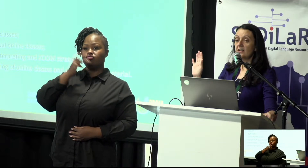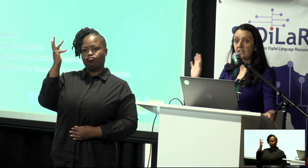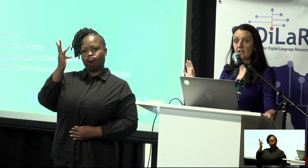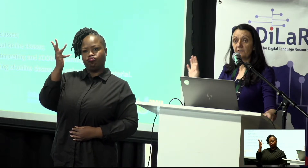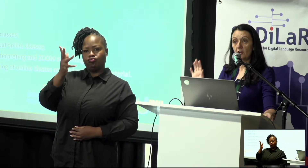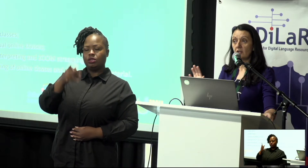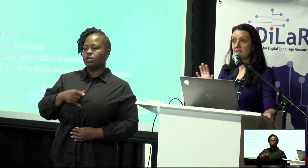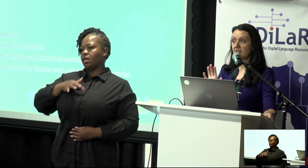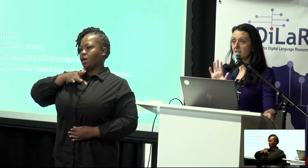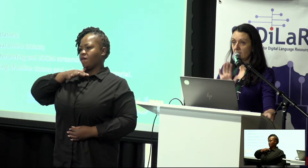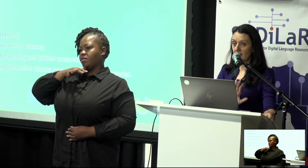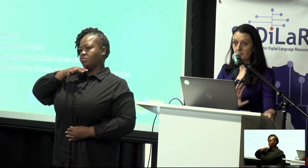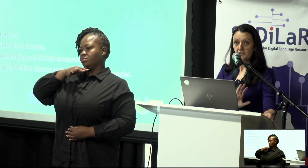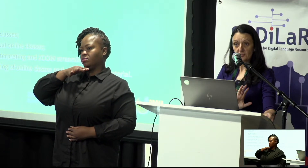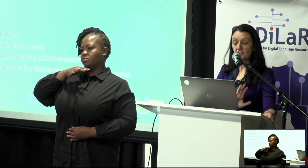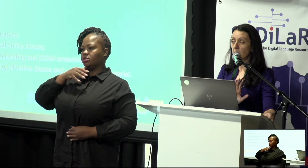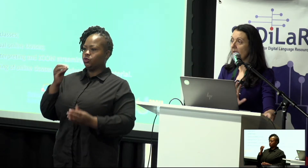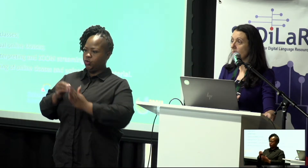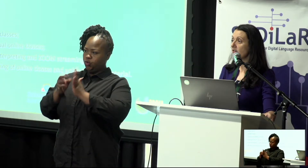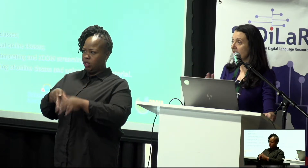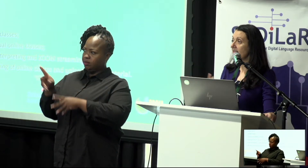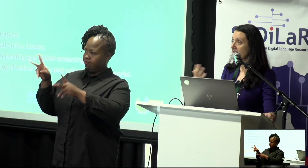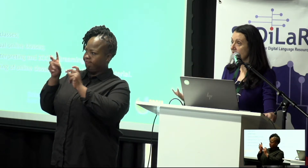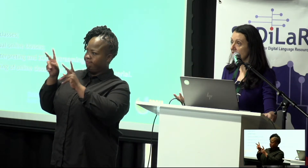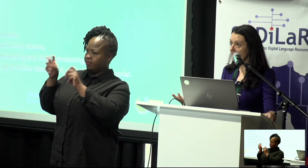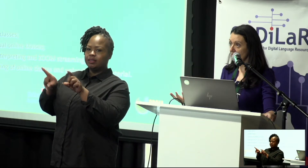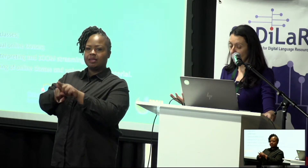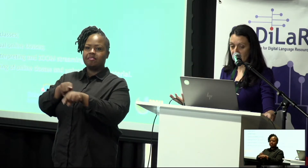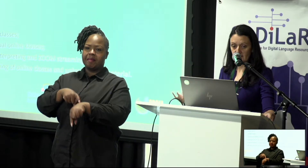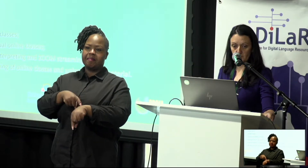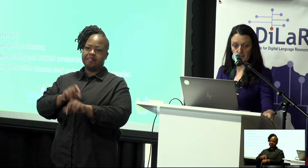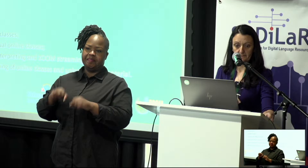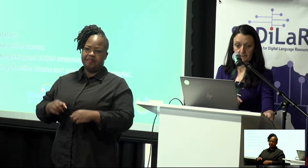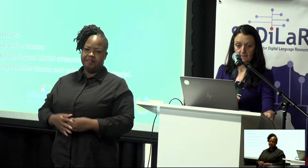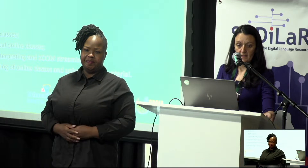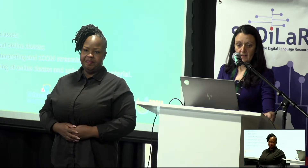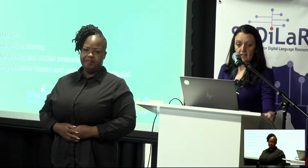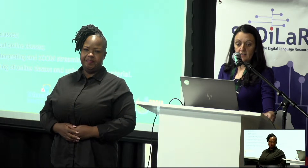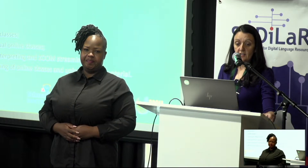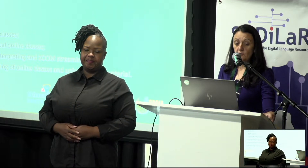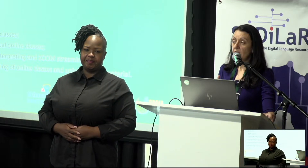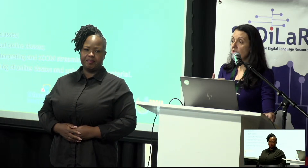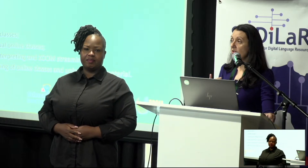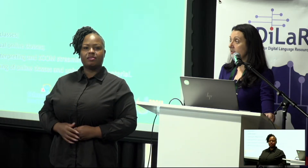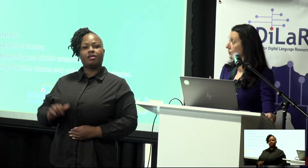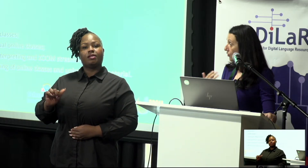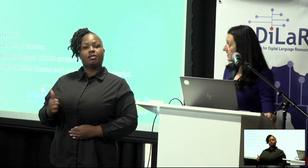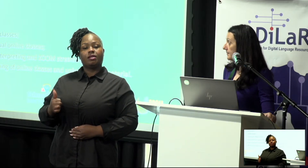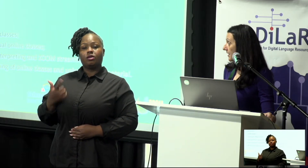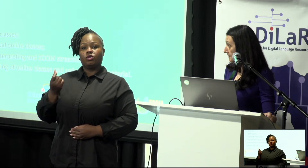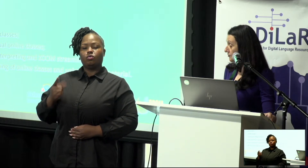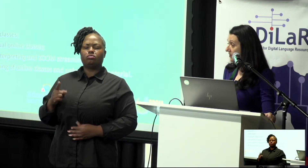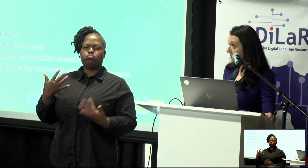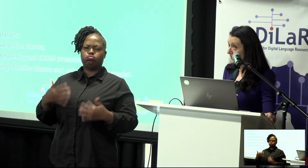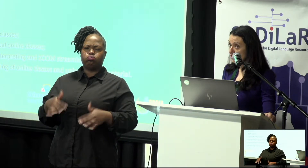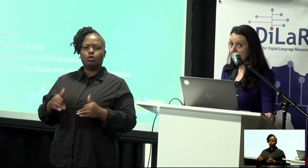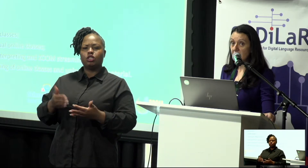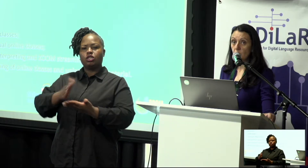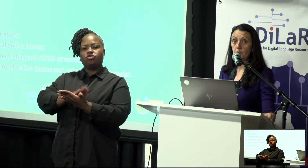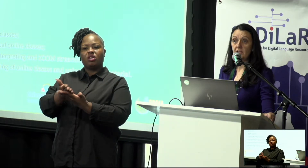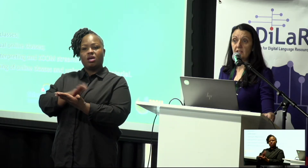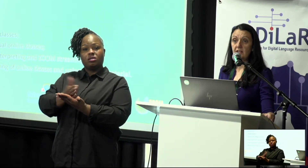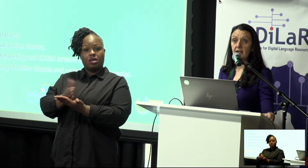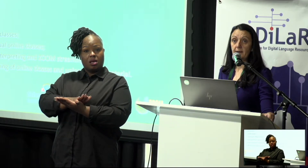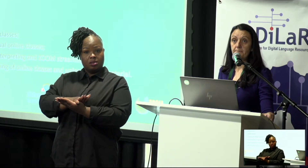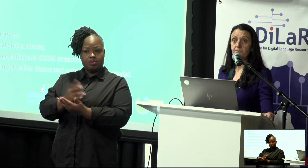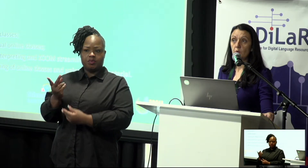lectures, the Afrikaans students will be able to then listen to their class as well. Then we do an enormous amount of